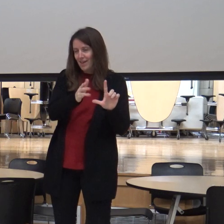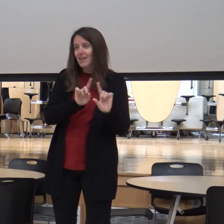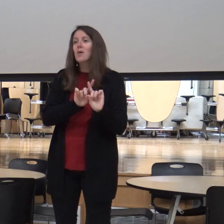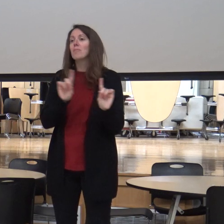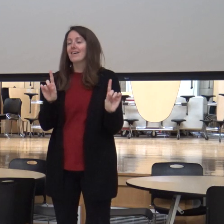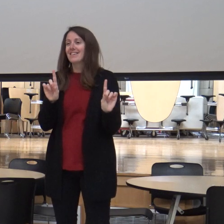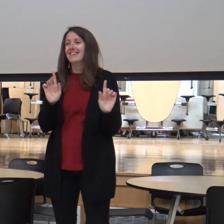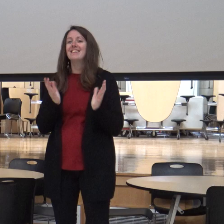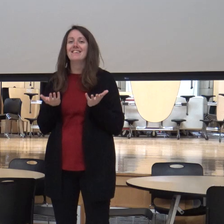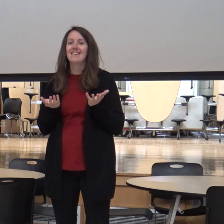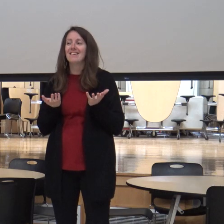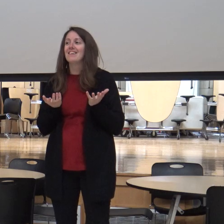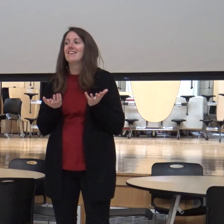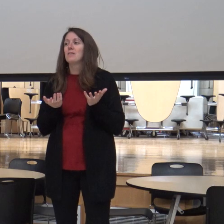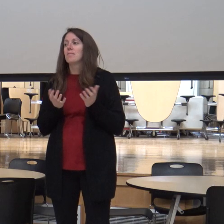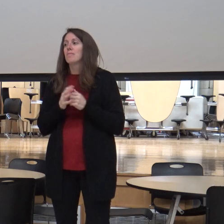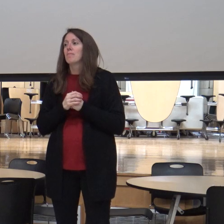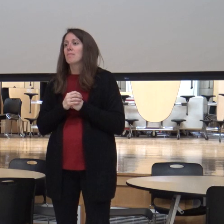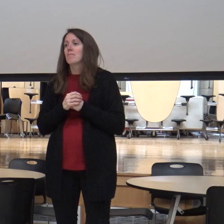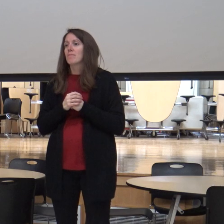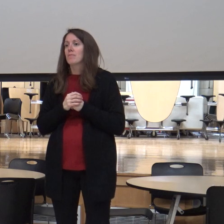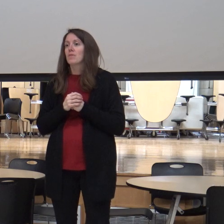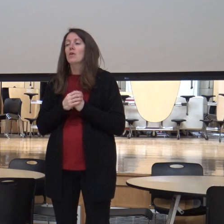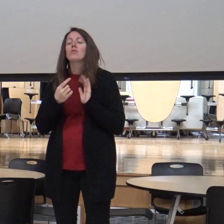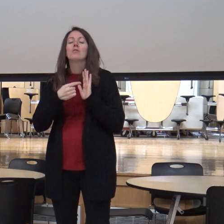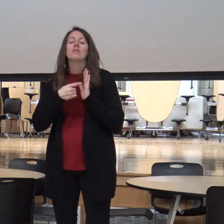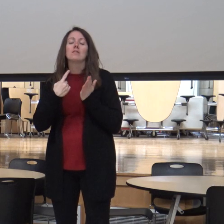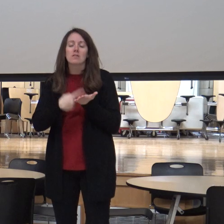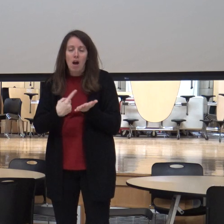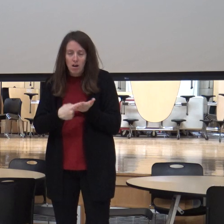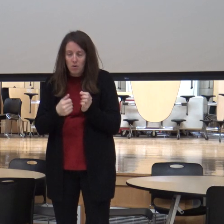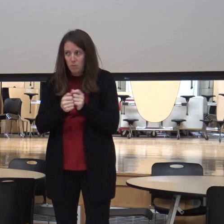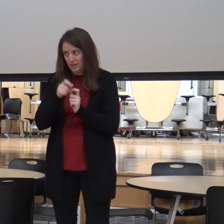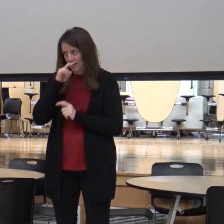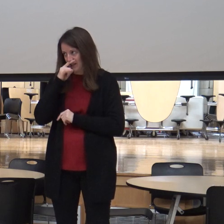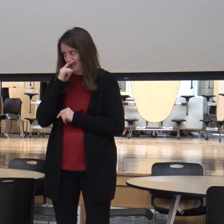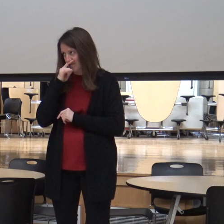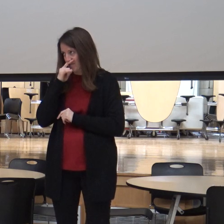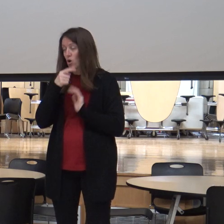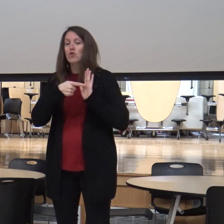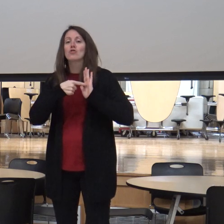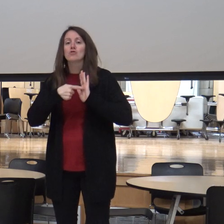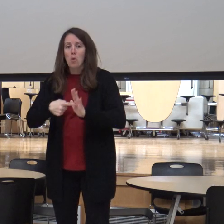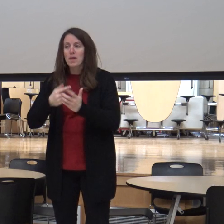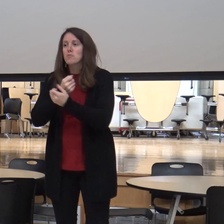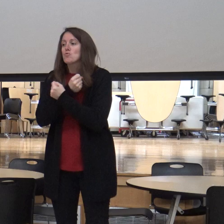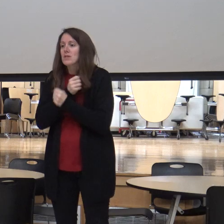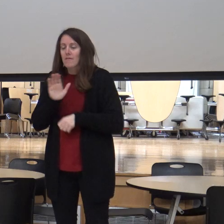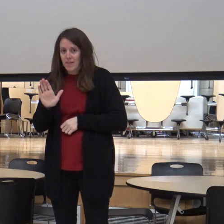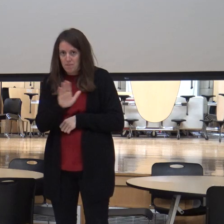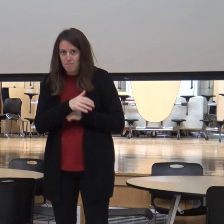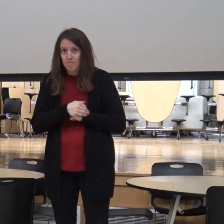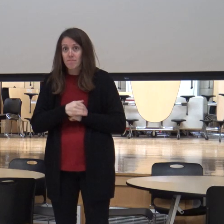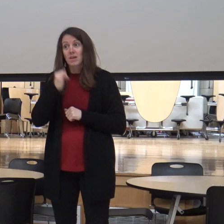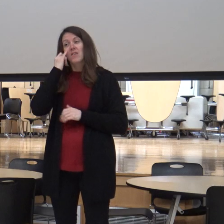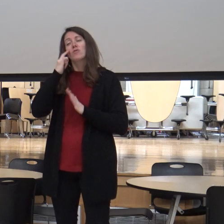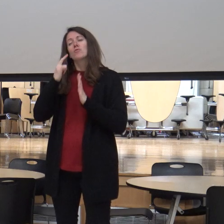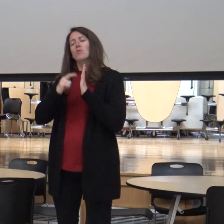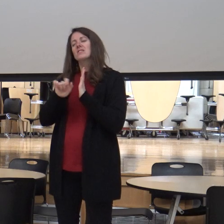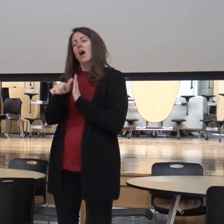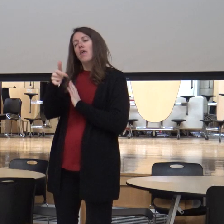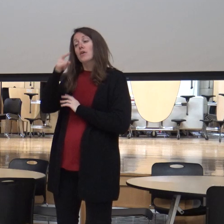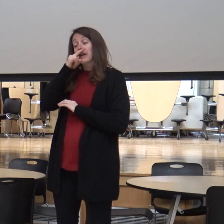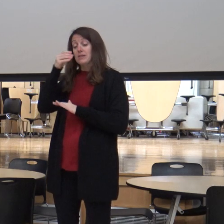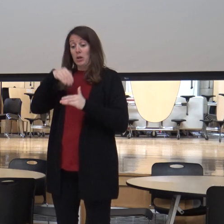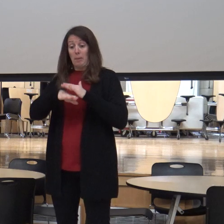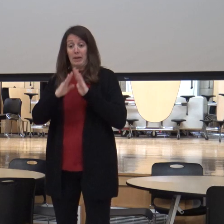the less talk with the kids, show them that you love them. If you notice other kids coming into your home and they're down and they're not